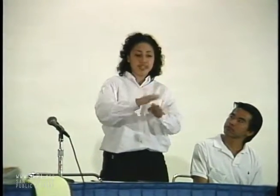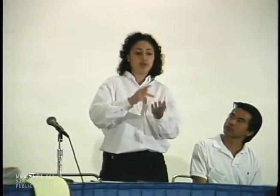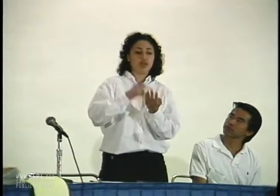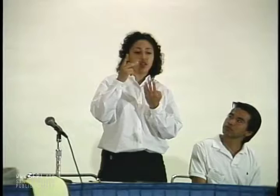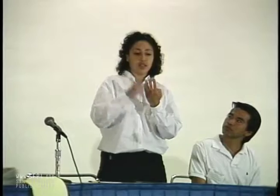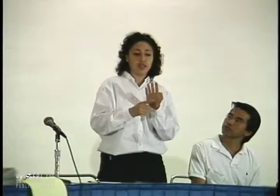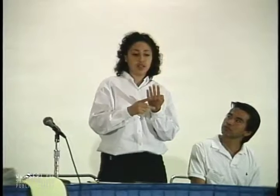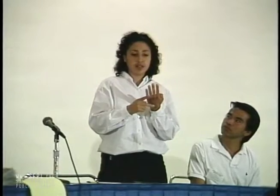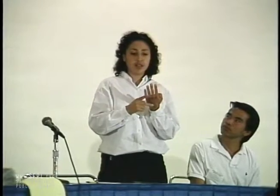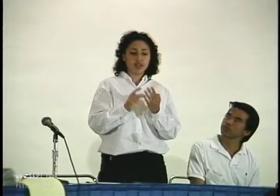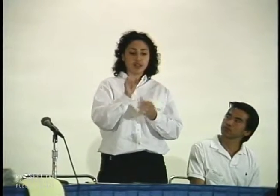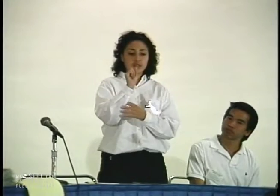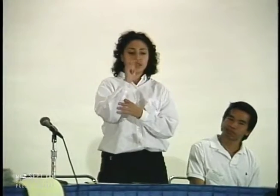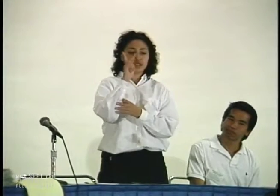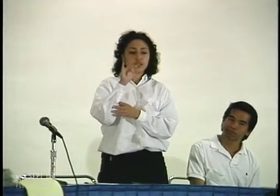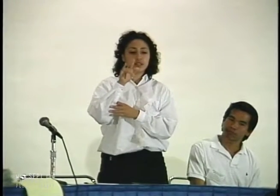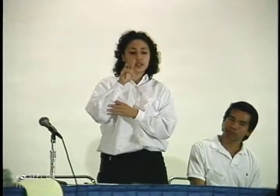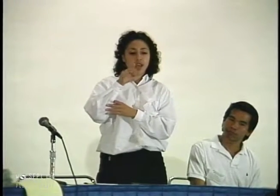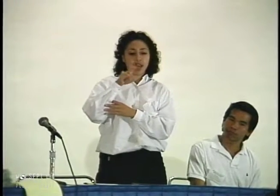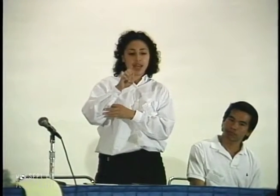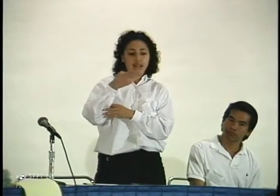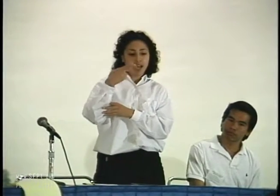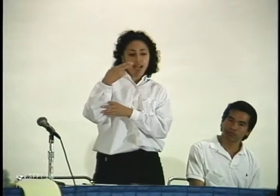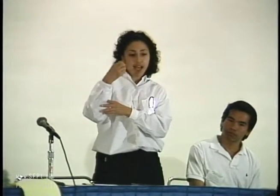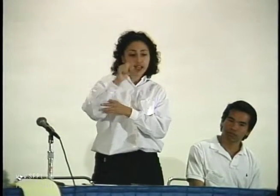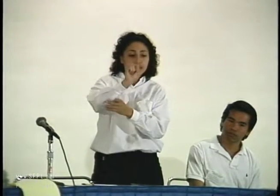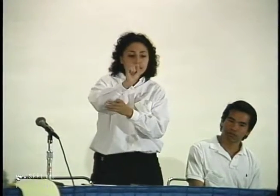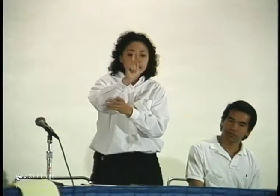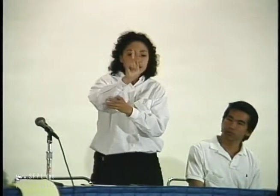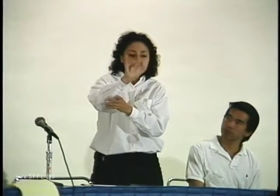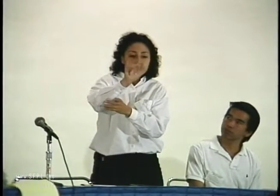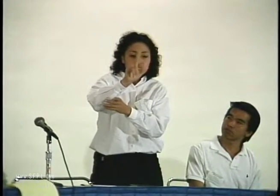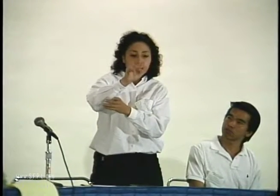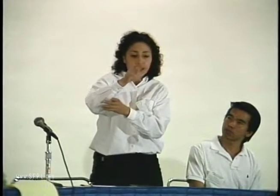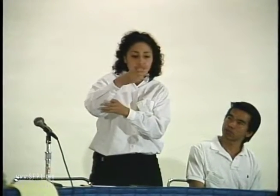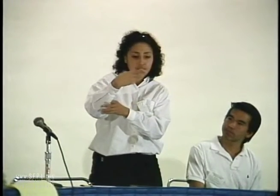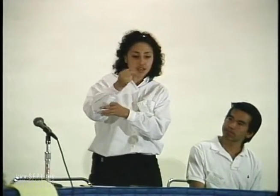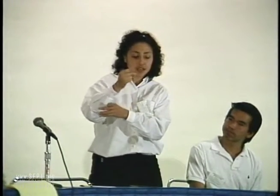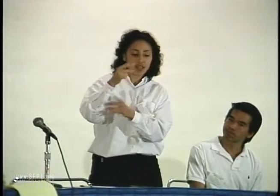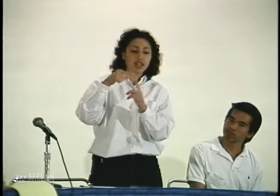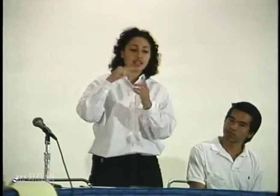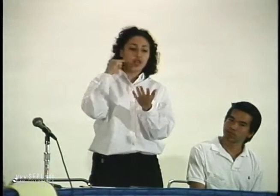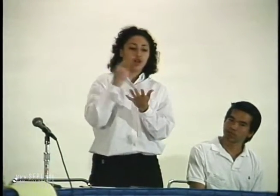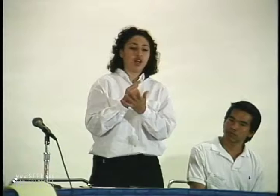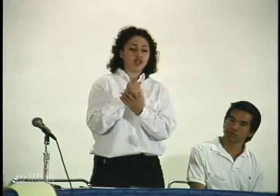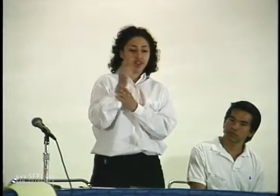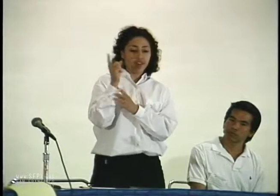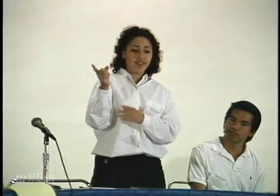I've been in a mainstream program at Skyline High School,